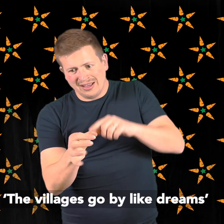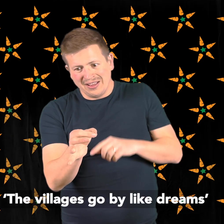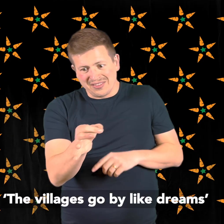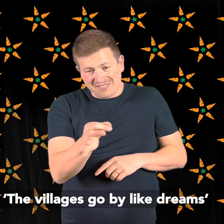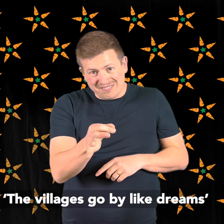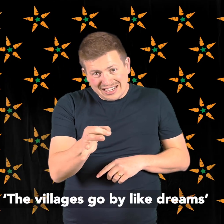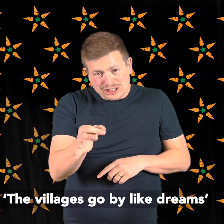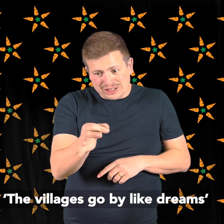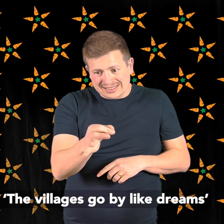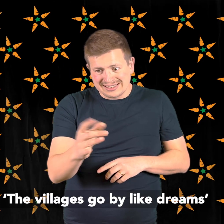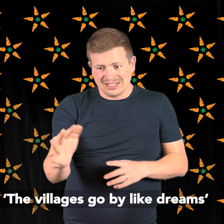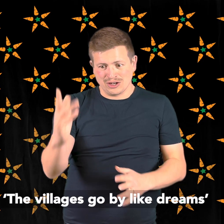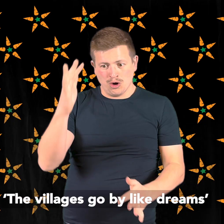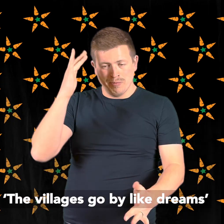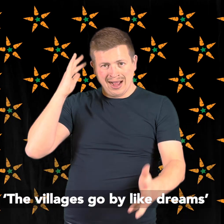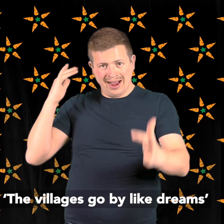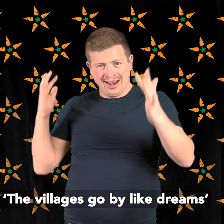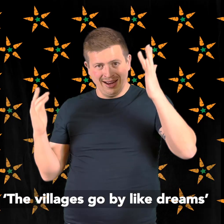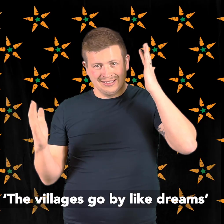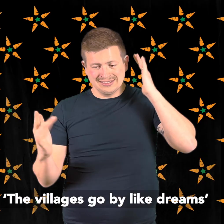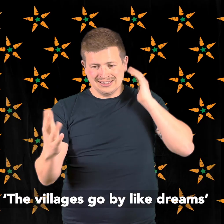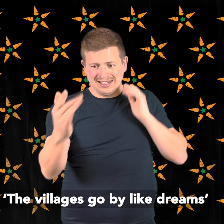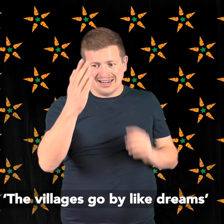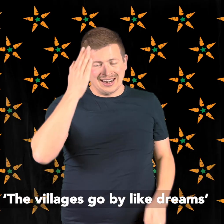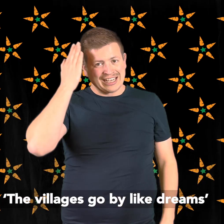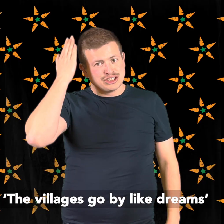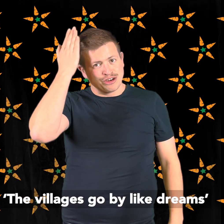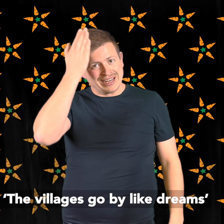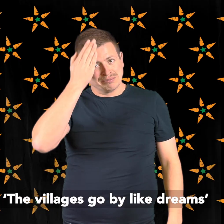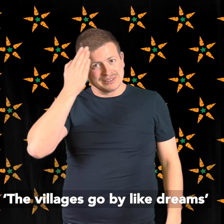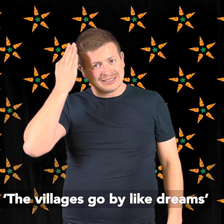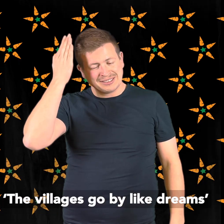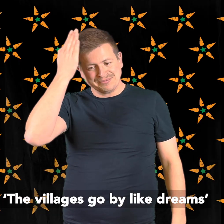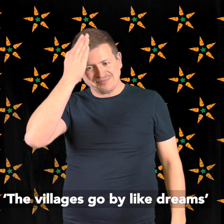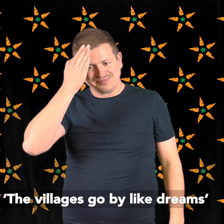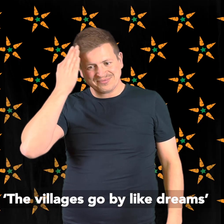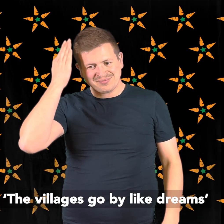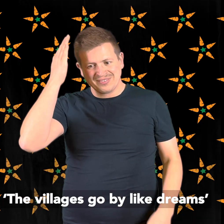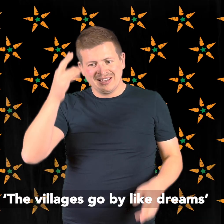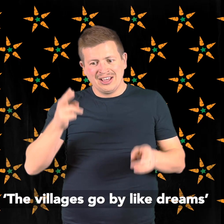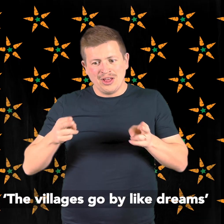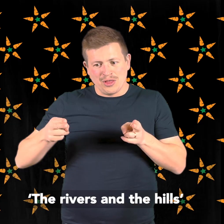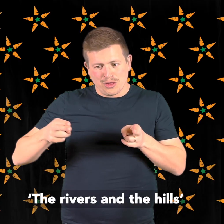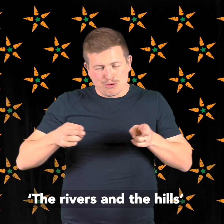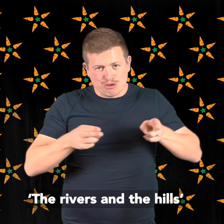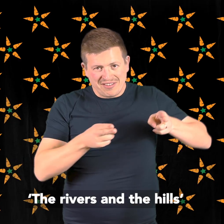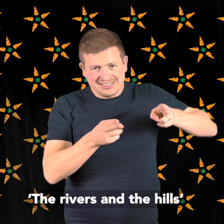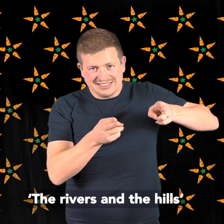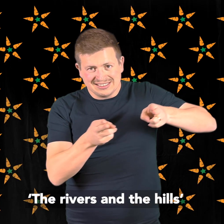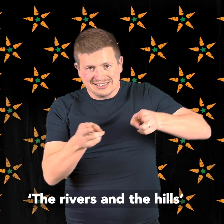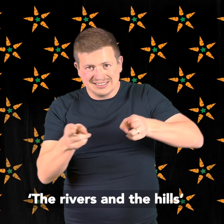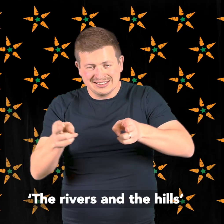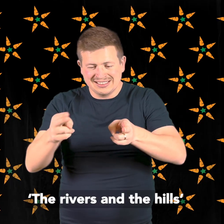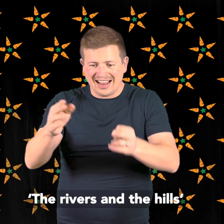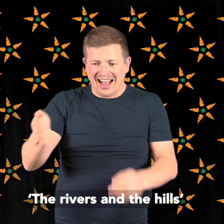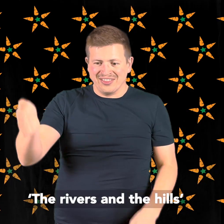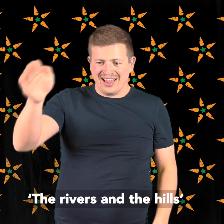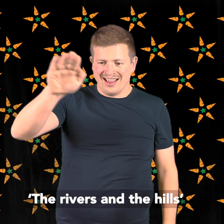the villages go by like dreams. The rivers and the